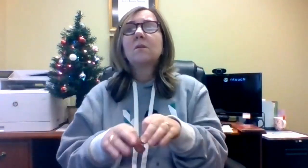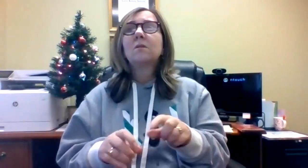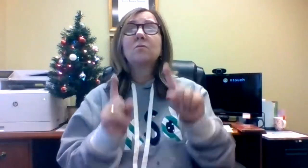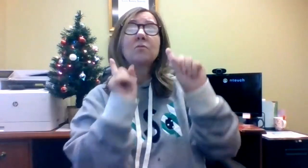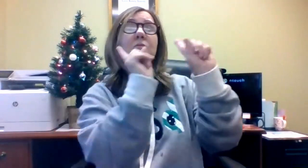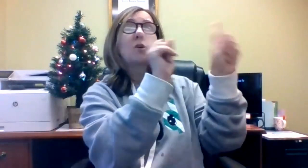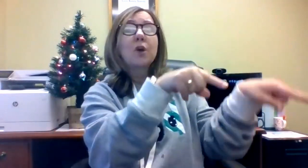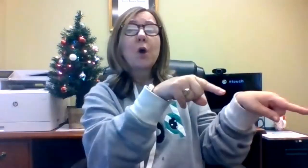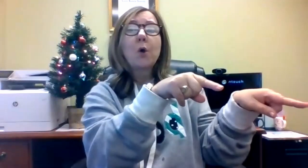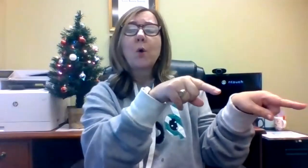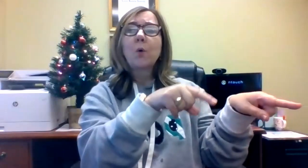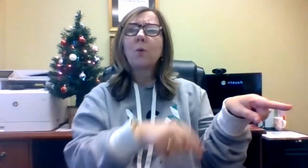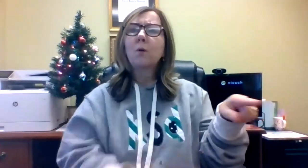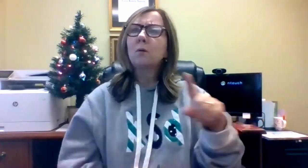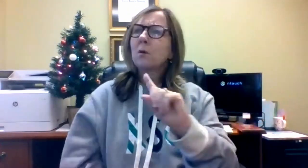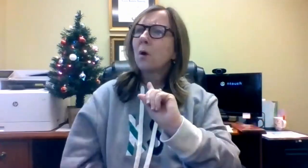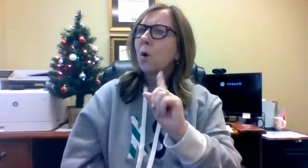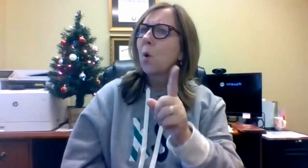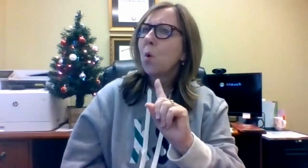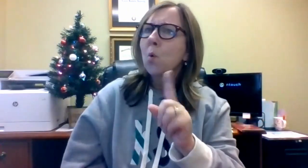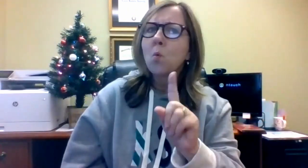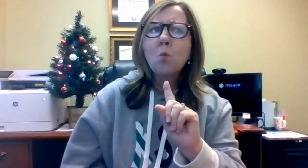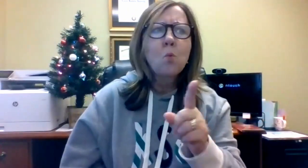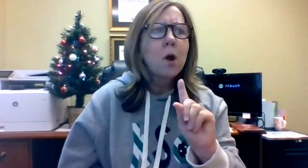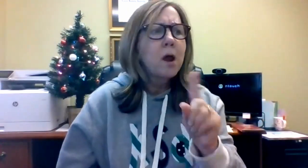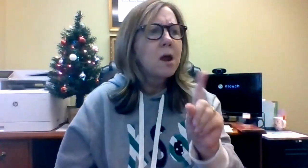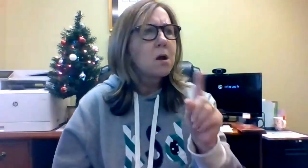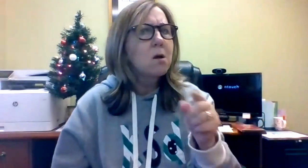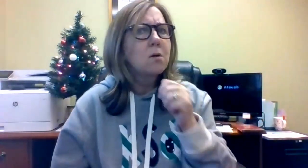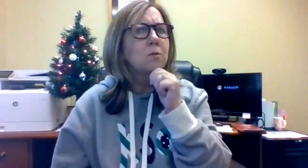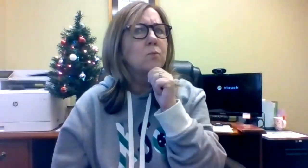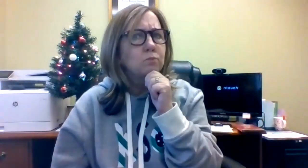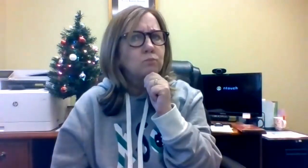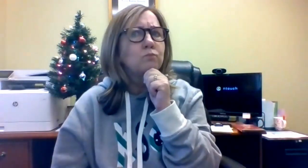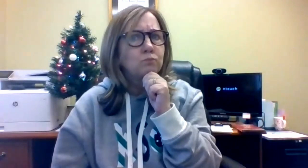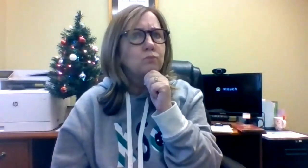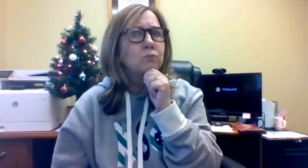that it would be important for us to go somewhere.